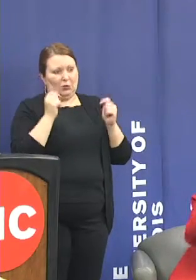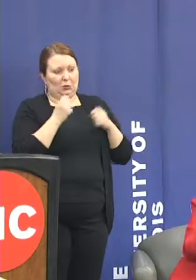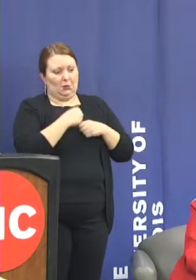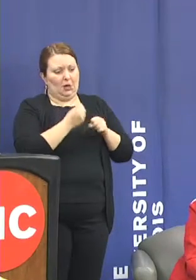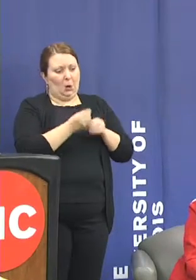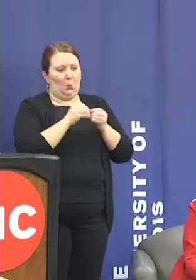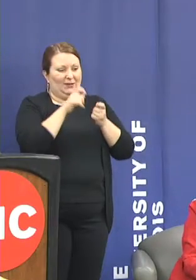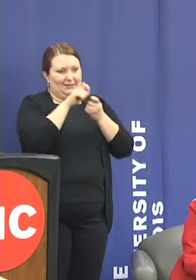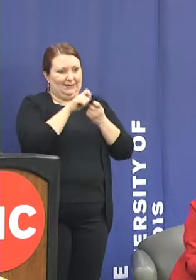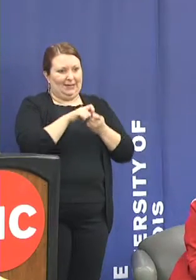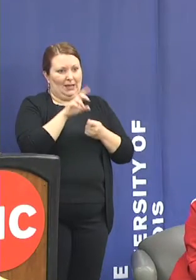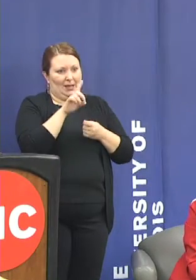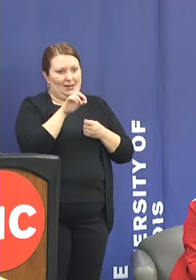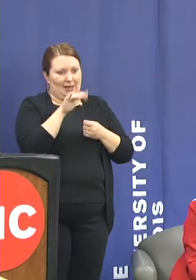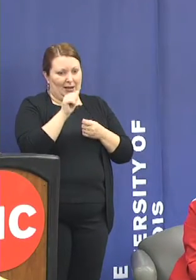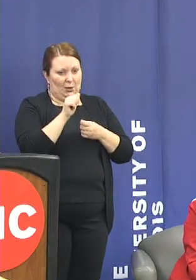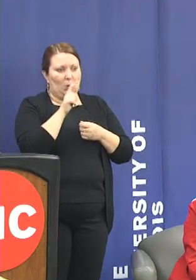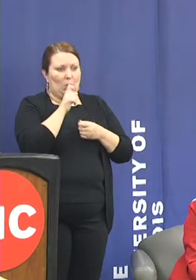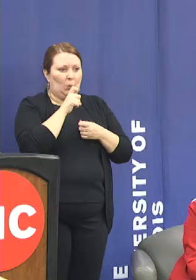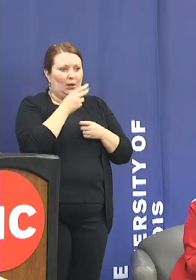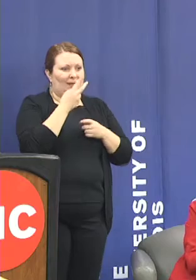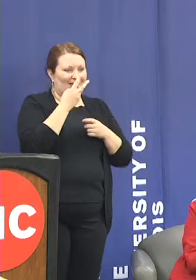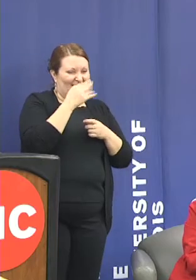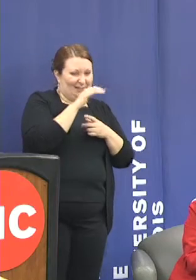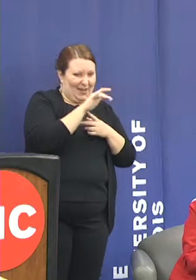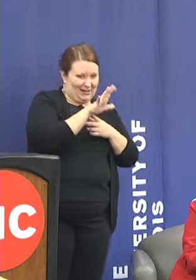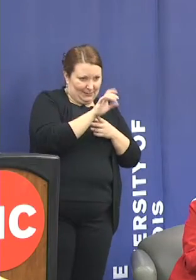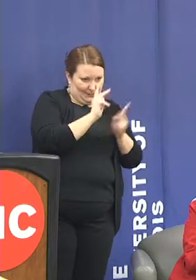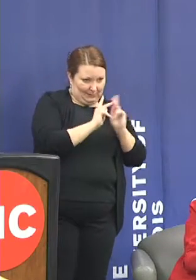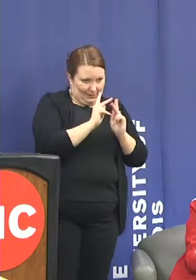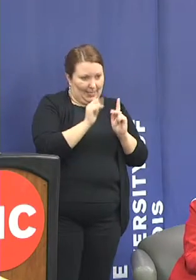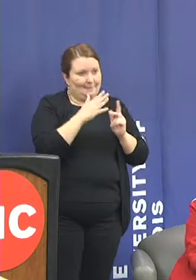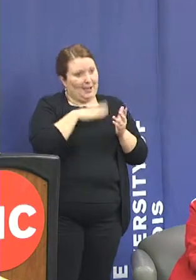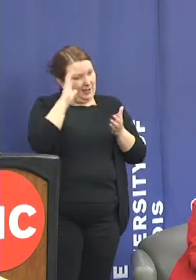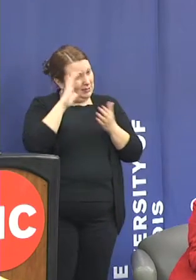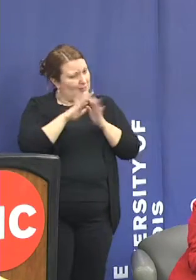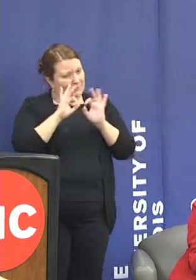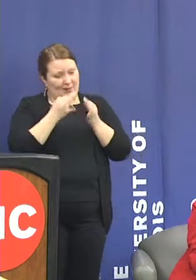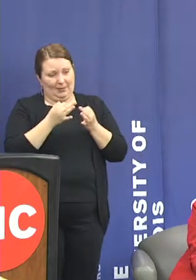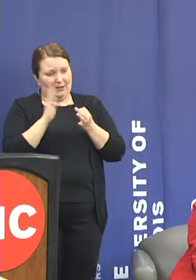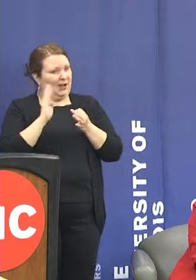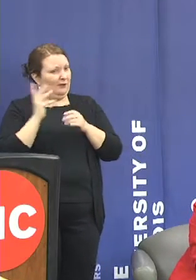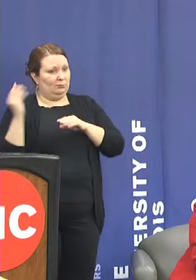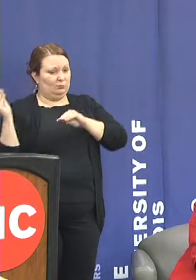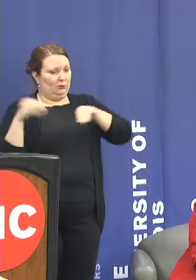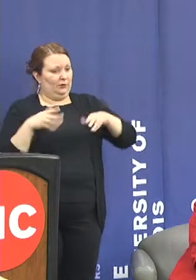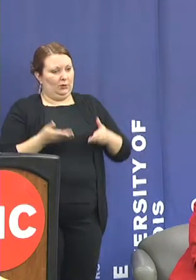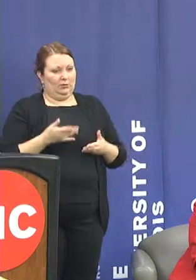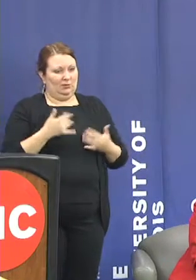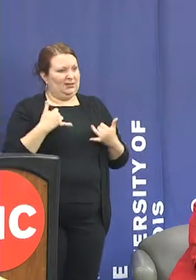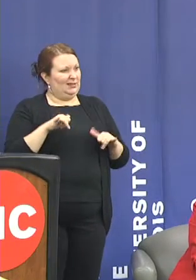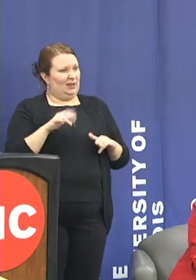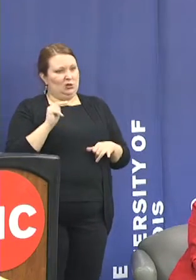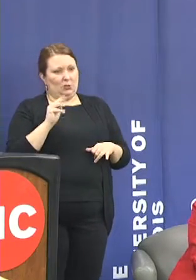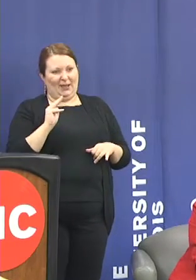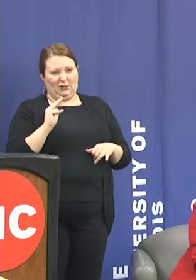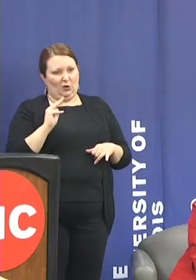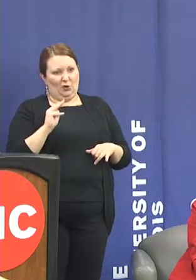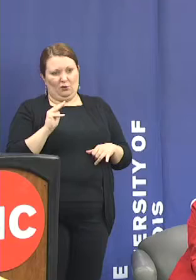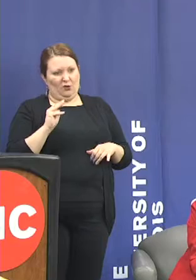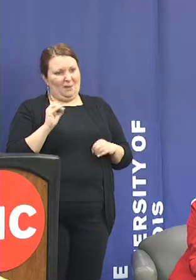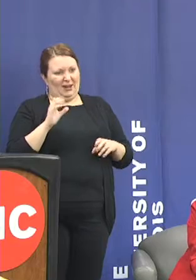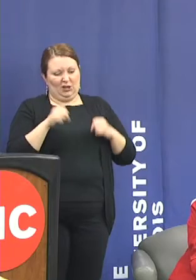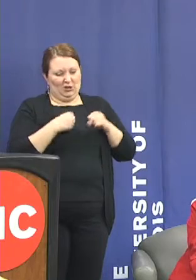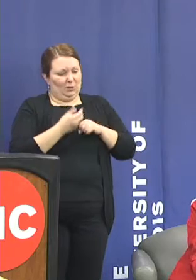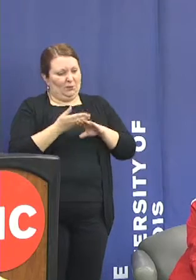create more detailed data on who are the Hispanics we're serving. We have people like my husband's family who never migrated. They've been in New Mexico for hundreds of years